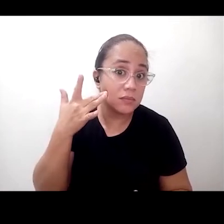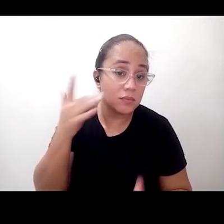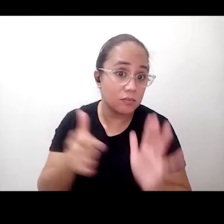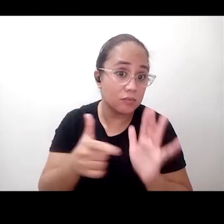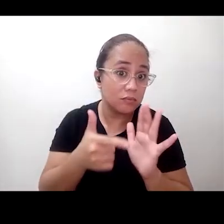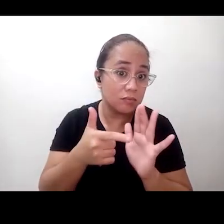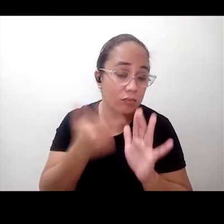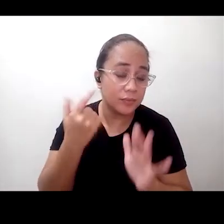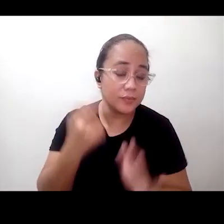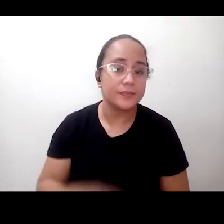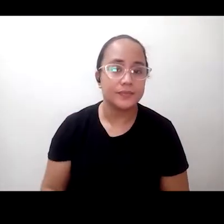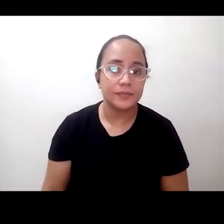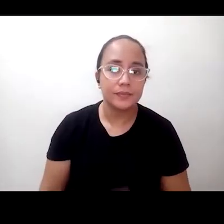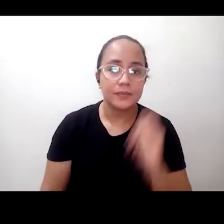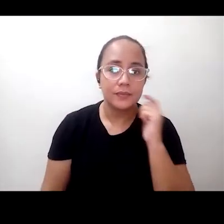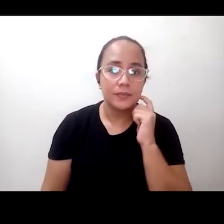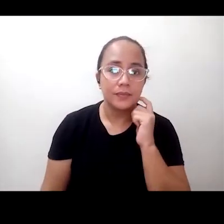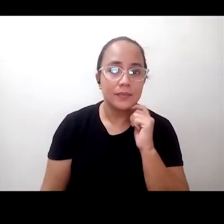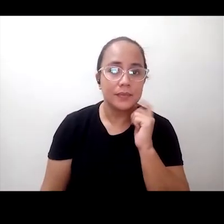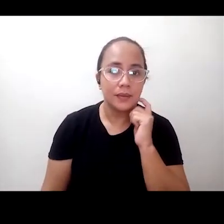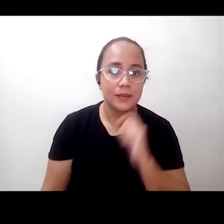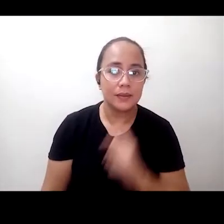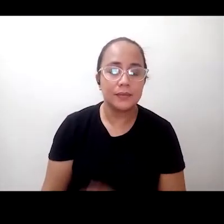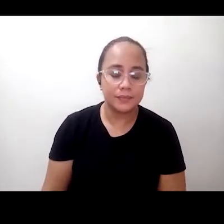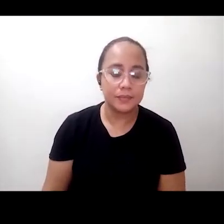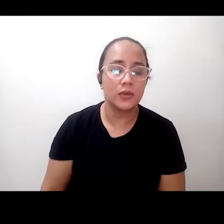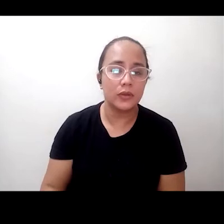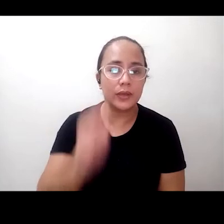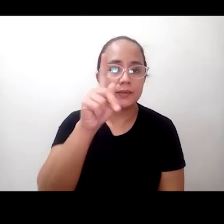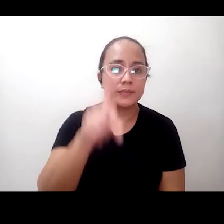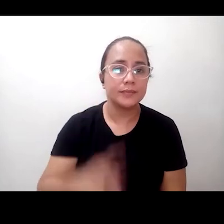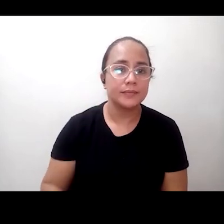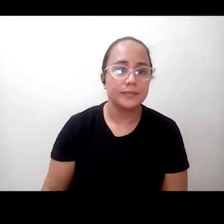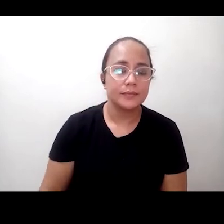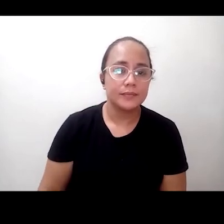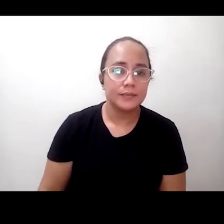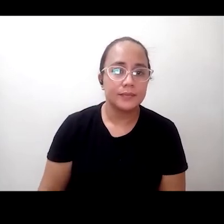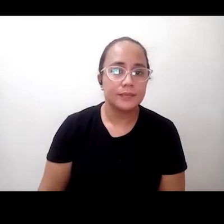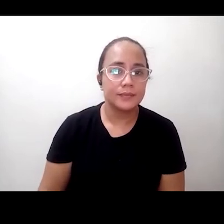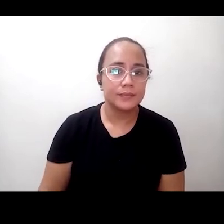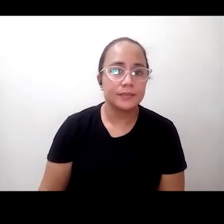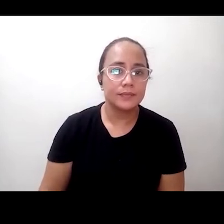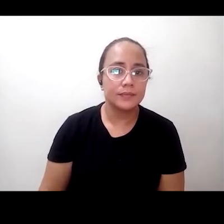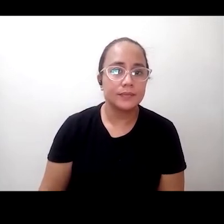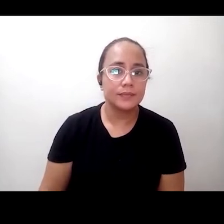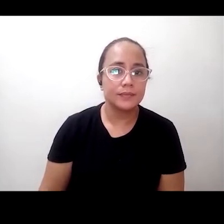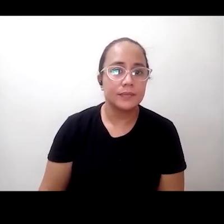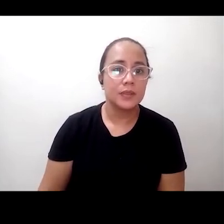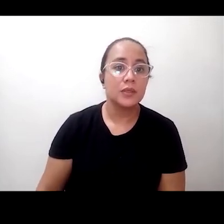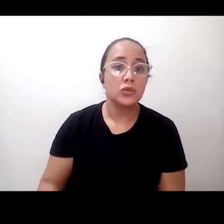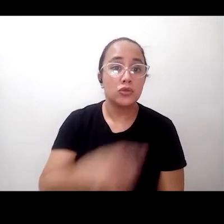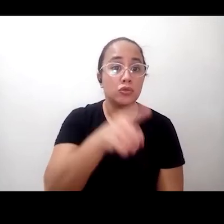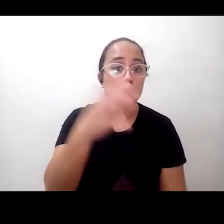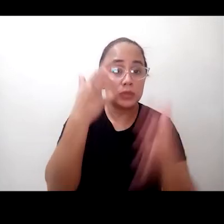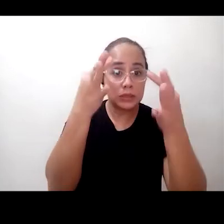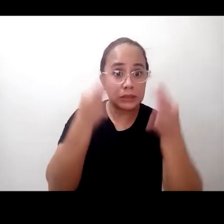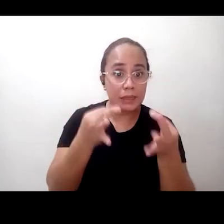Yes, one movement once. Okay. All right, so you can decide if you want to